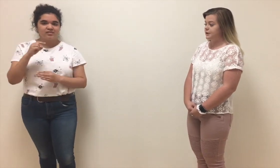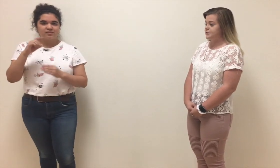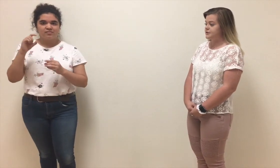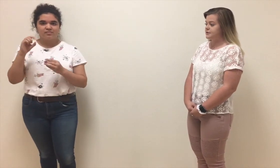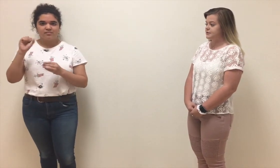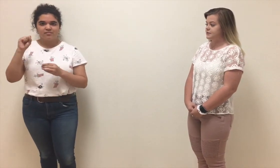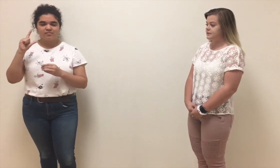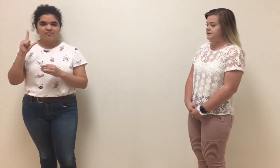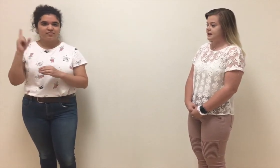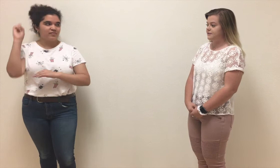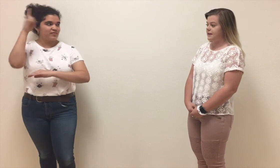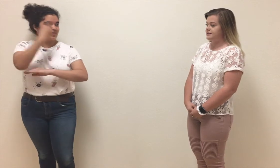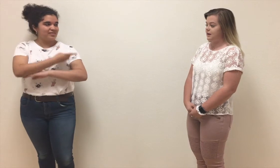First day of ASL,